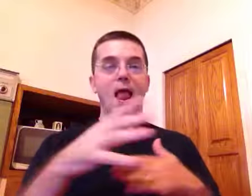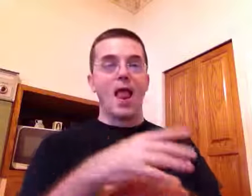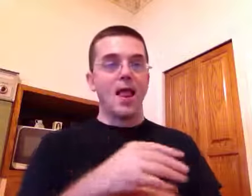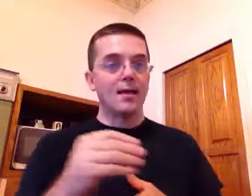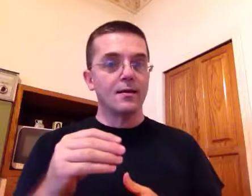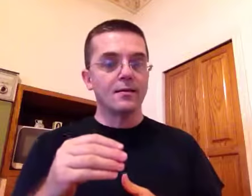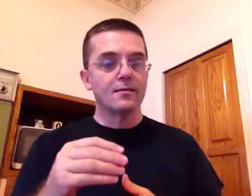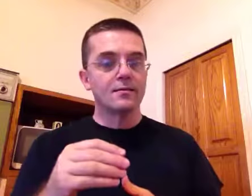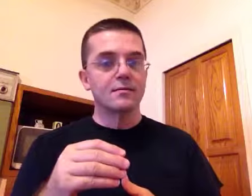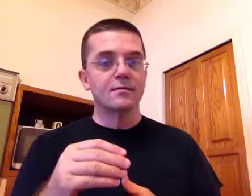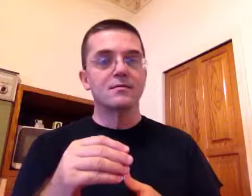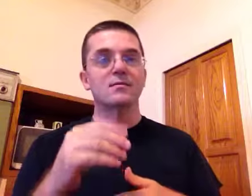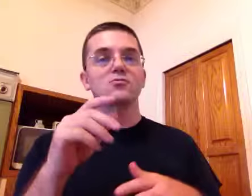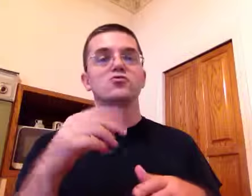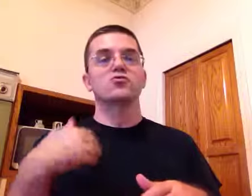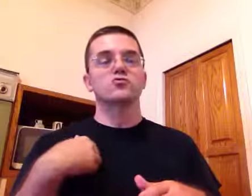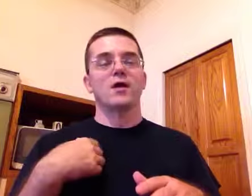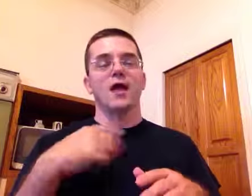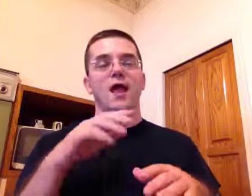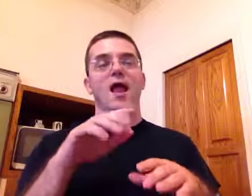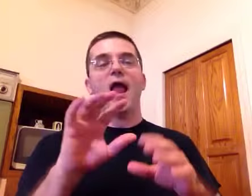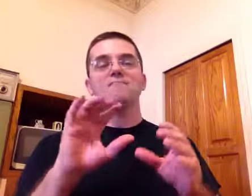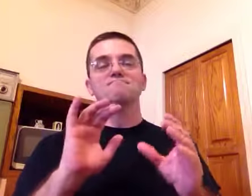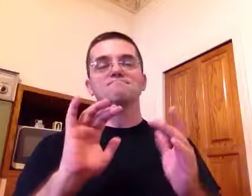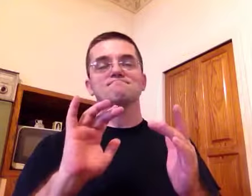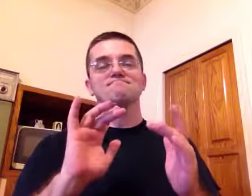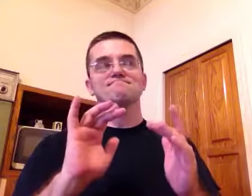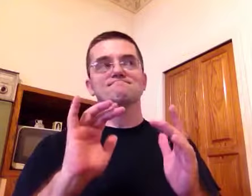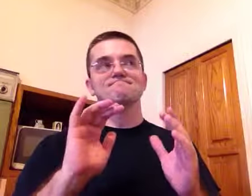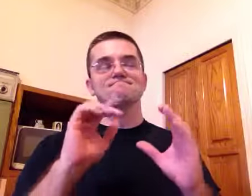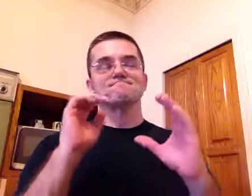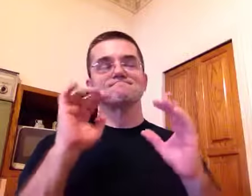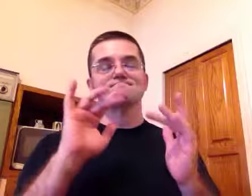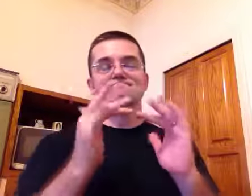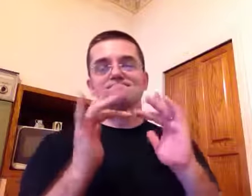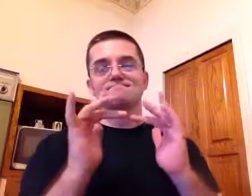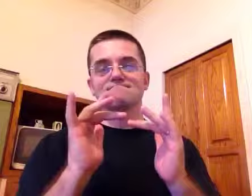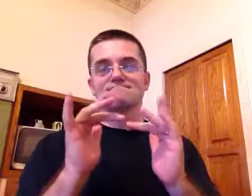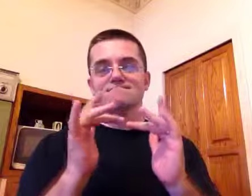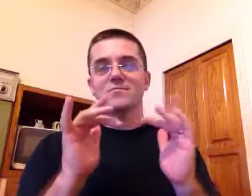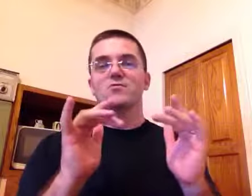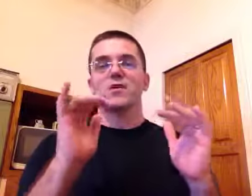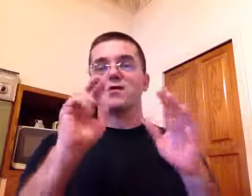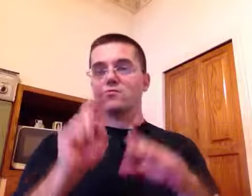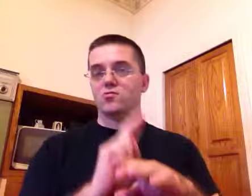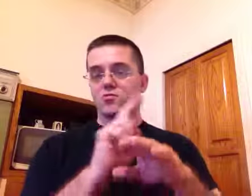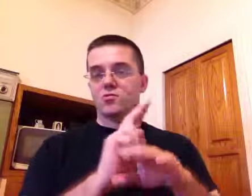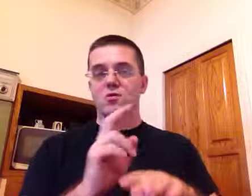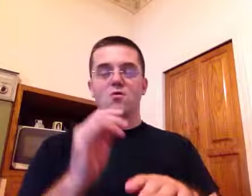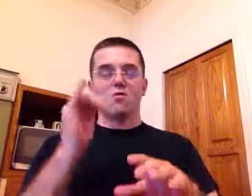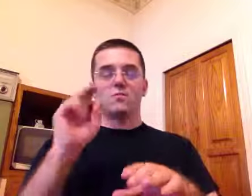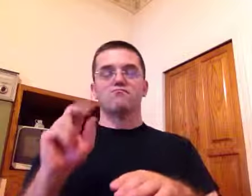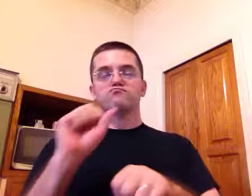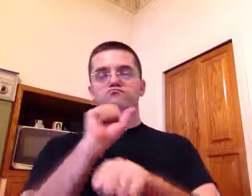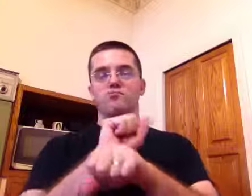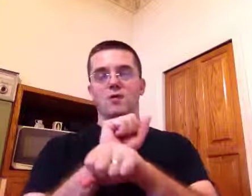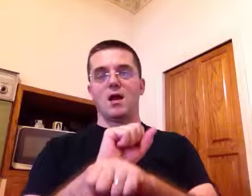of course, the online tools, the online experience is something we work on literally every day, because it's just